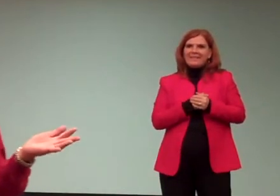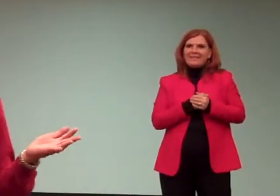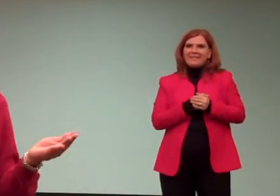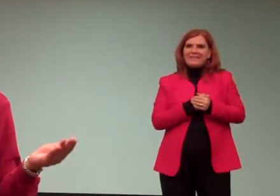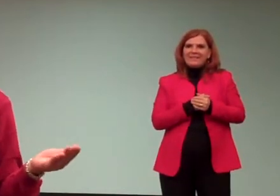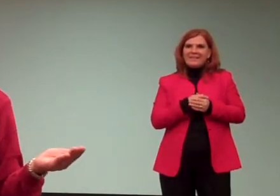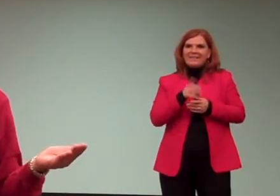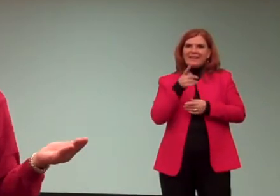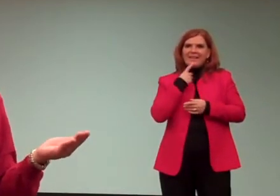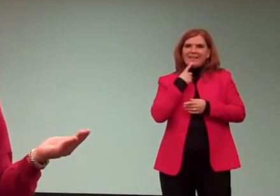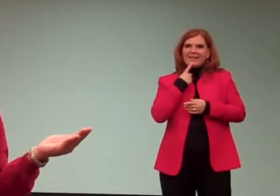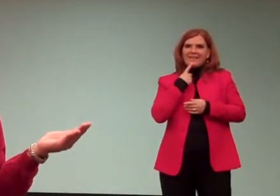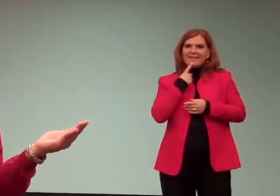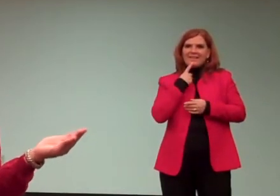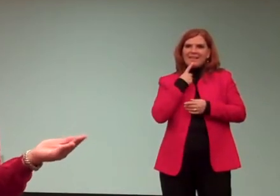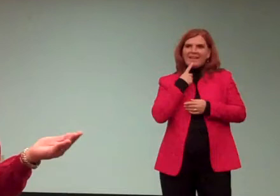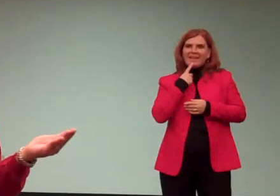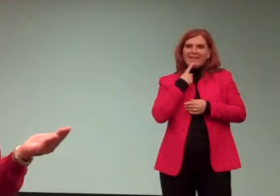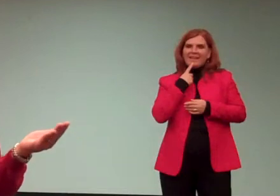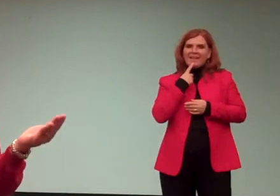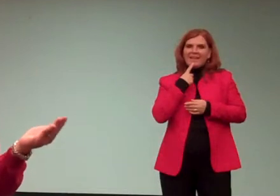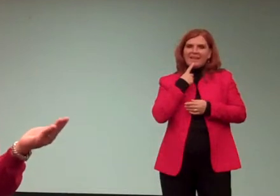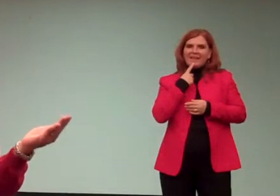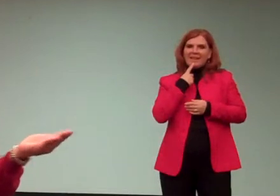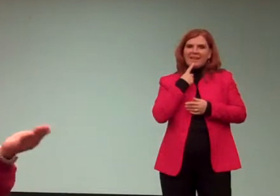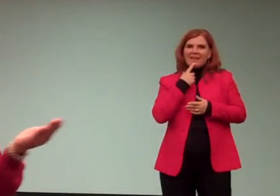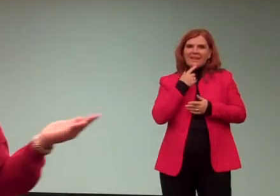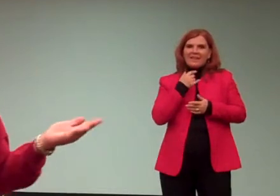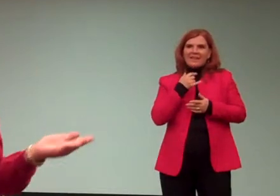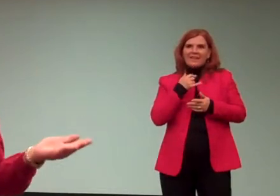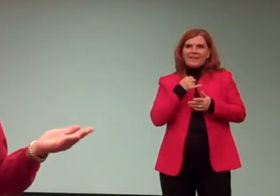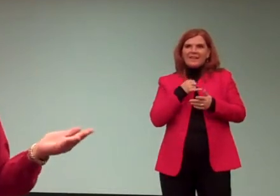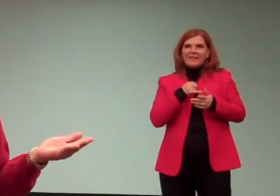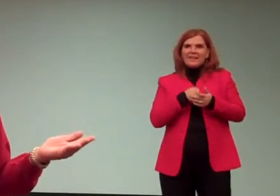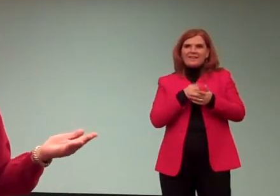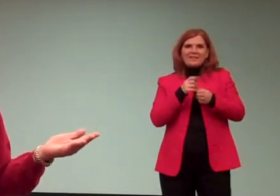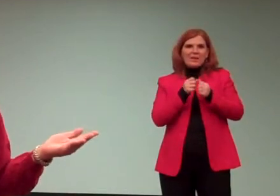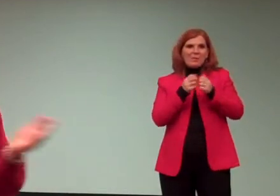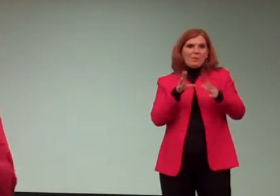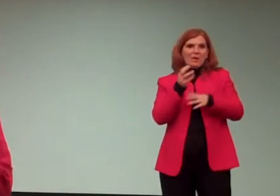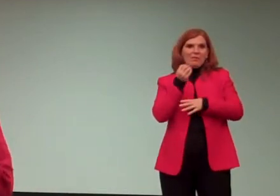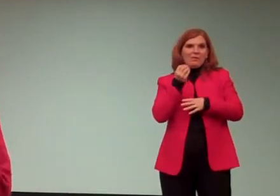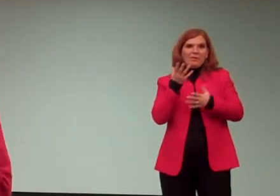I said, yeah. I said, well, it's mountains without food.